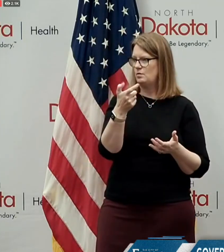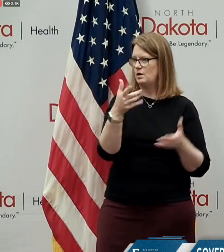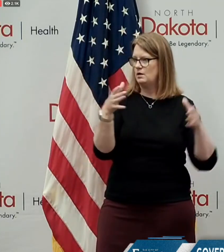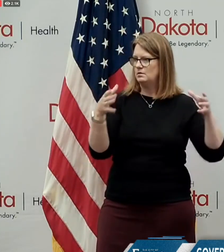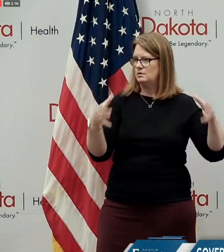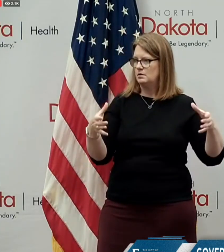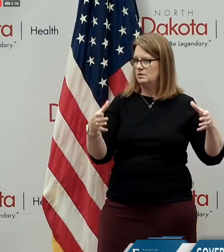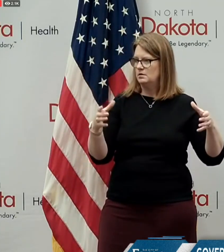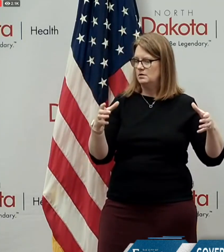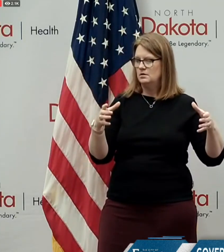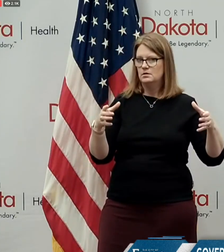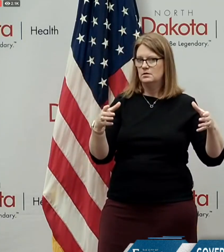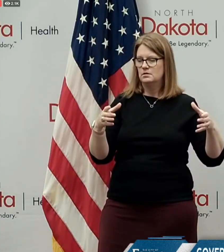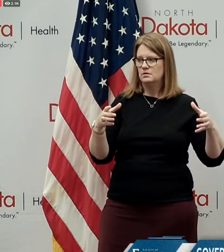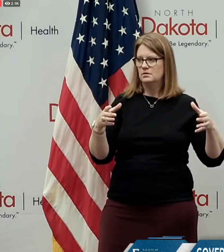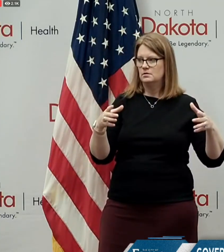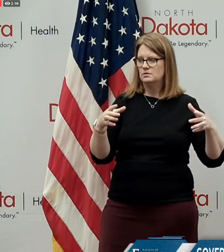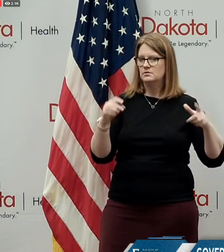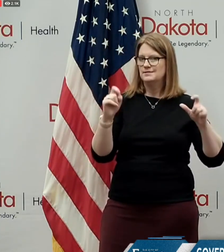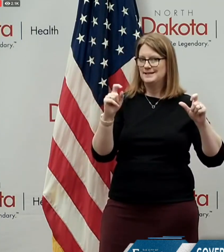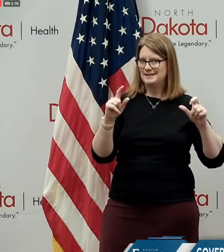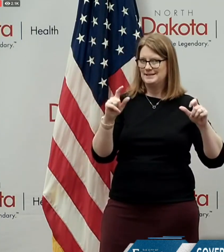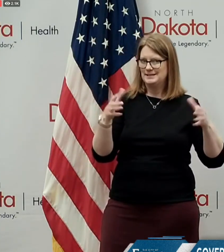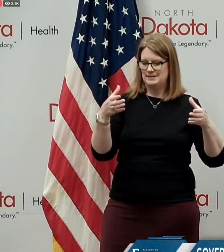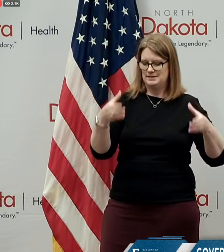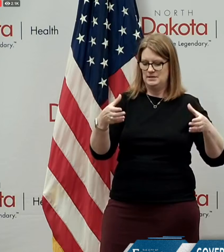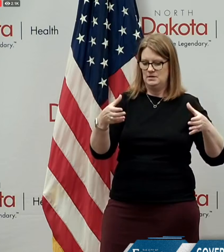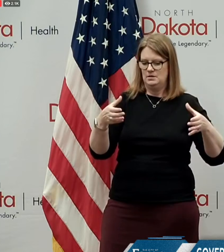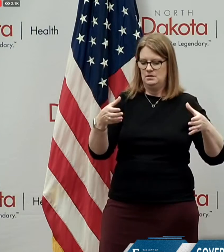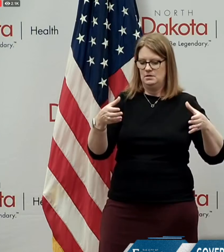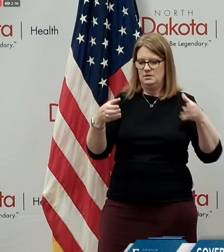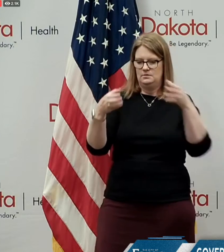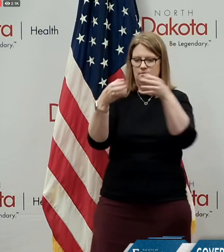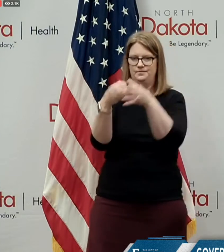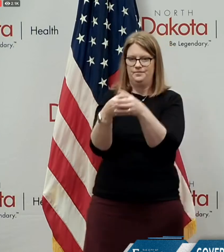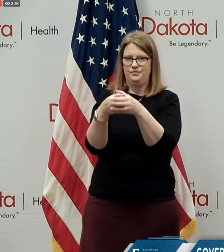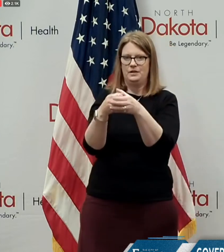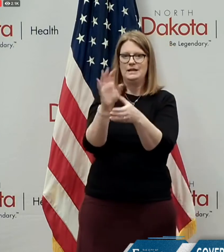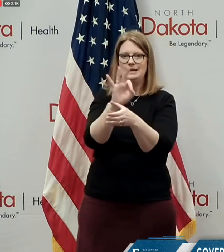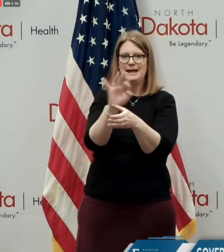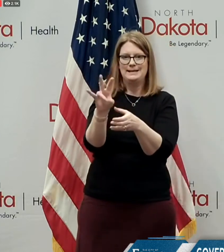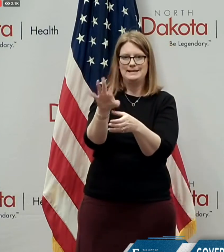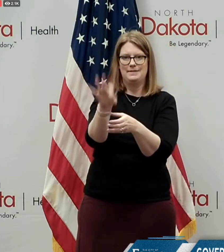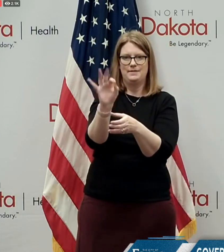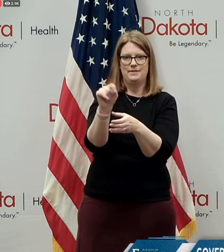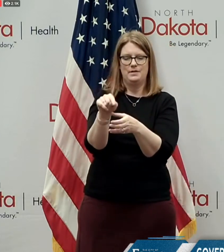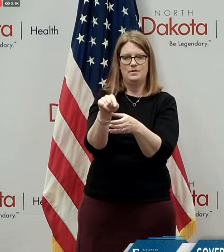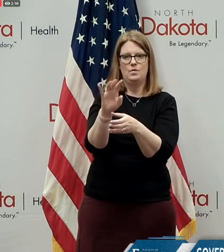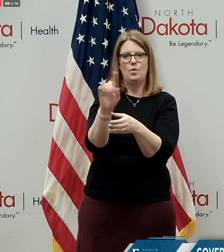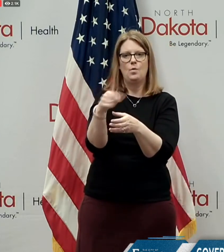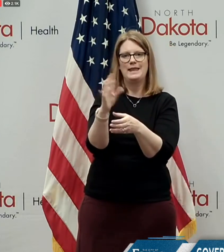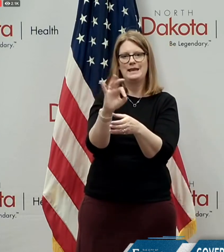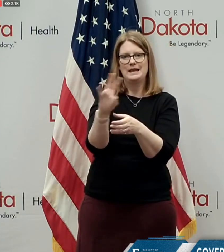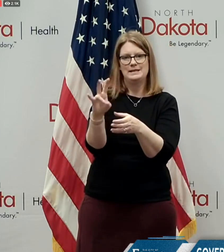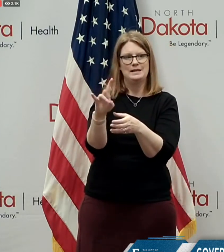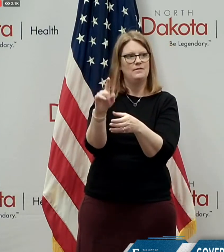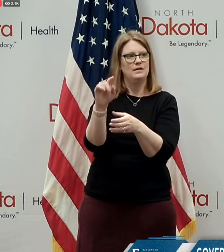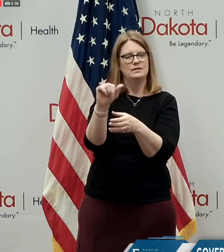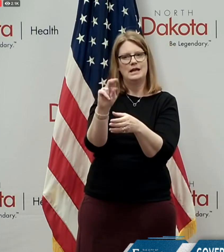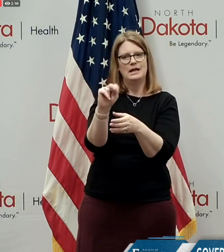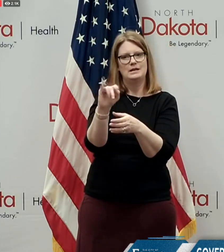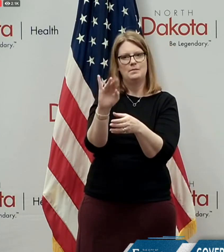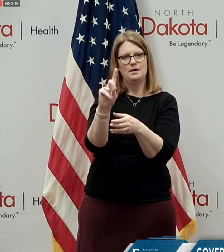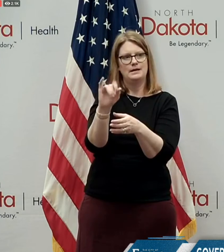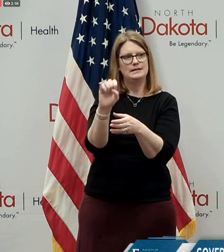These are serology tests, testing for antibodies. And 97 detected. Only 97 detected, so I'm just going to say that's less